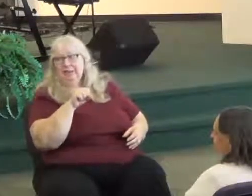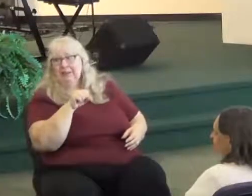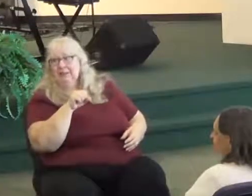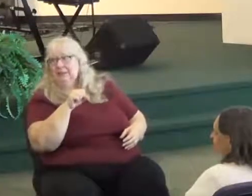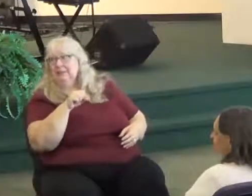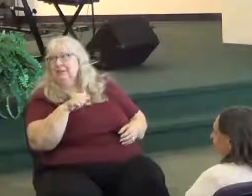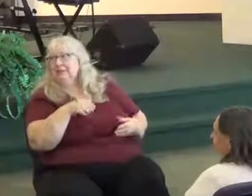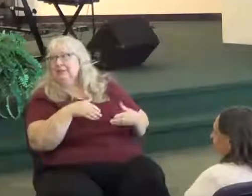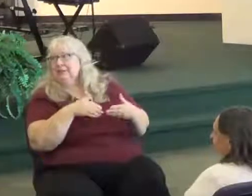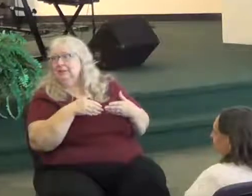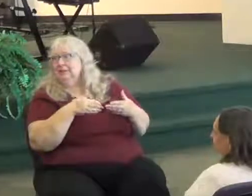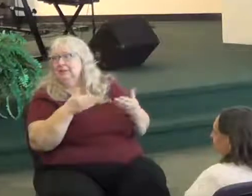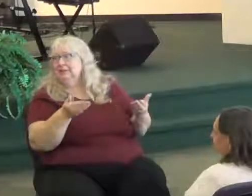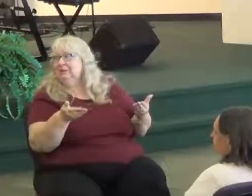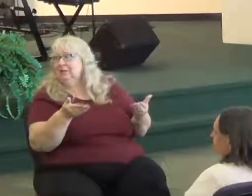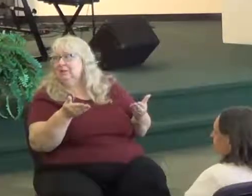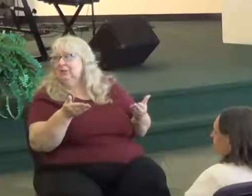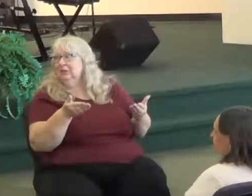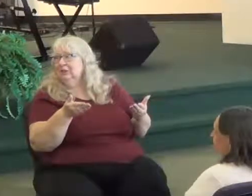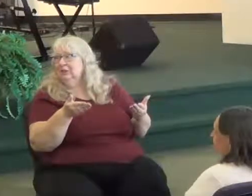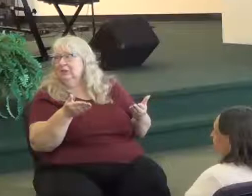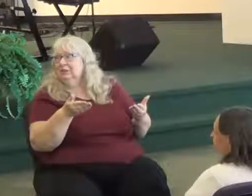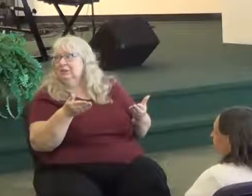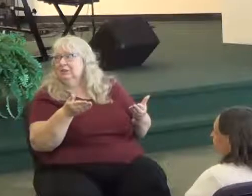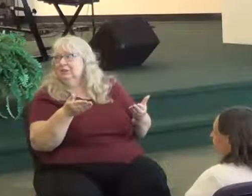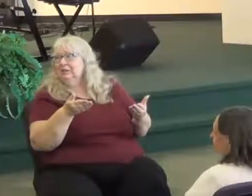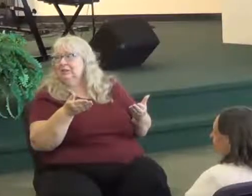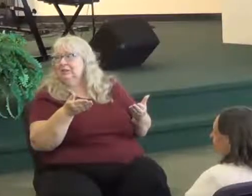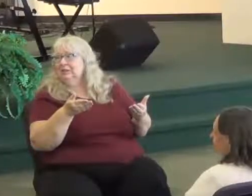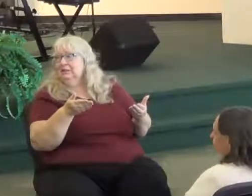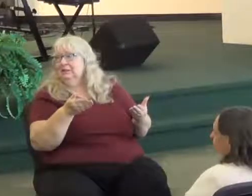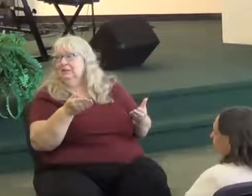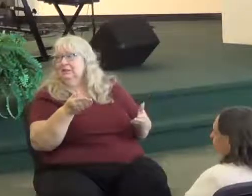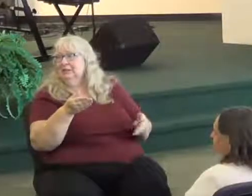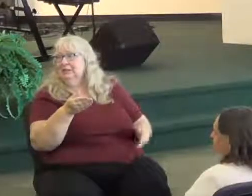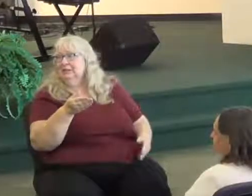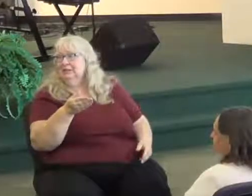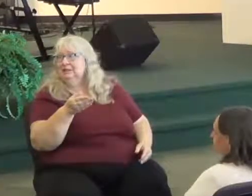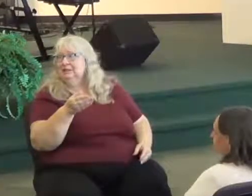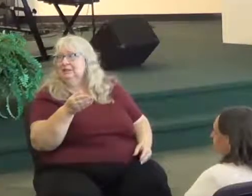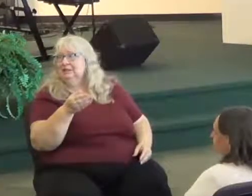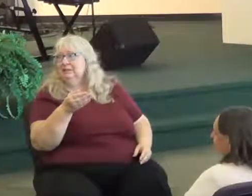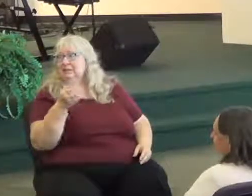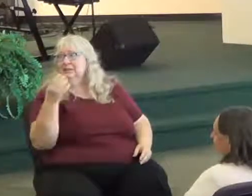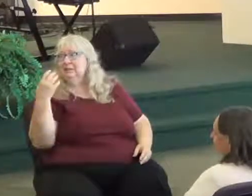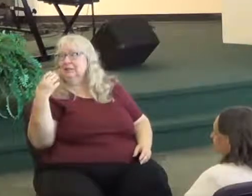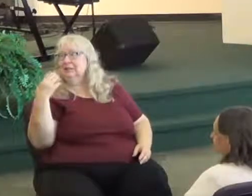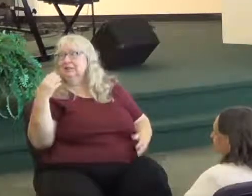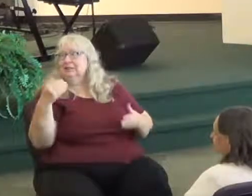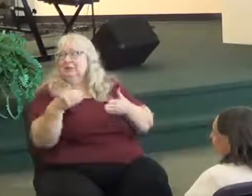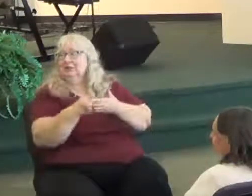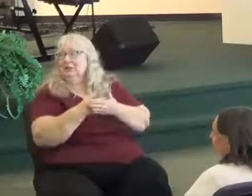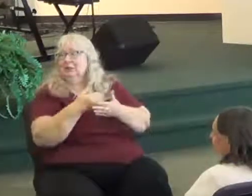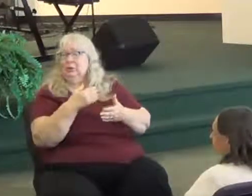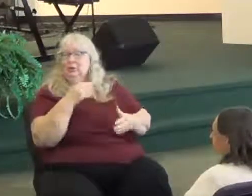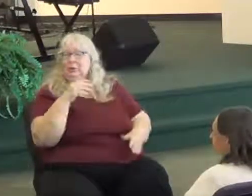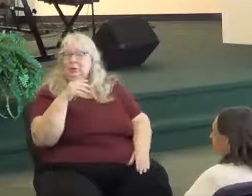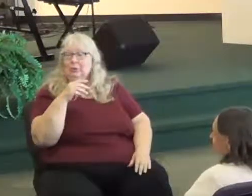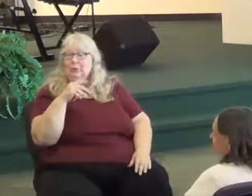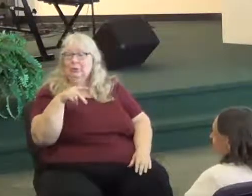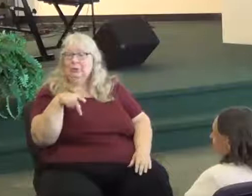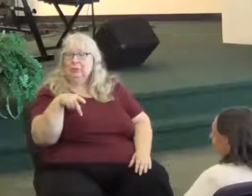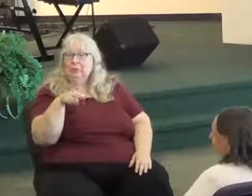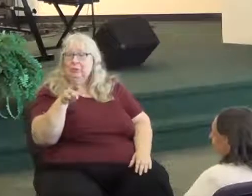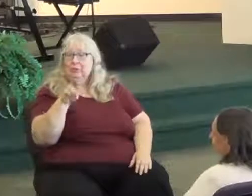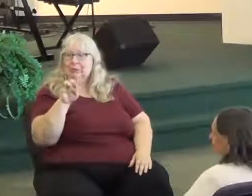So he's a principal, new principal. This is going to be your first year as principal there at